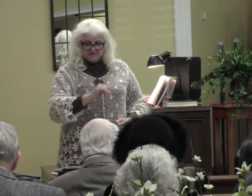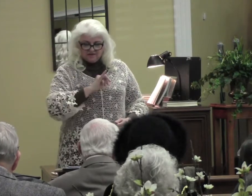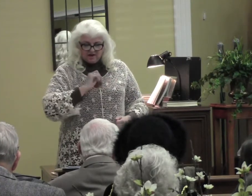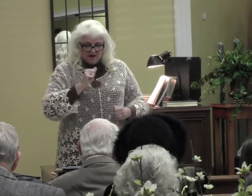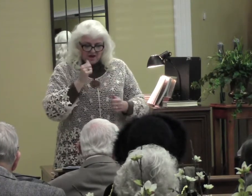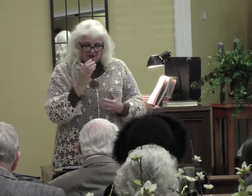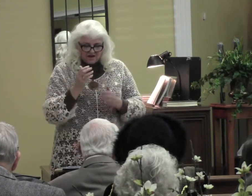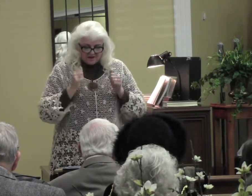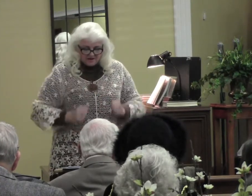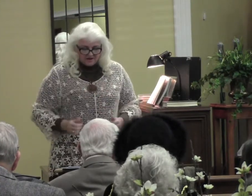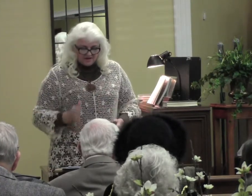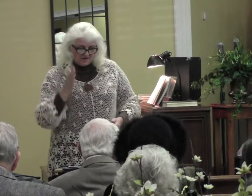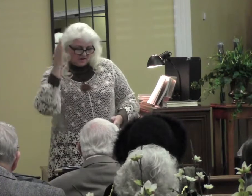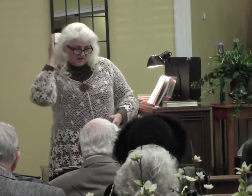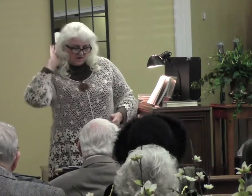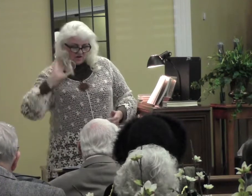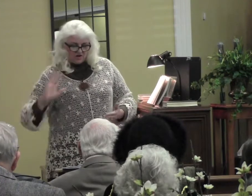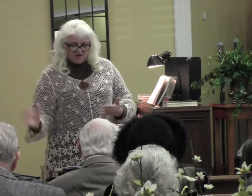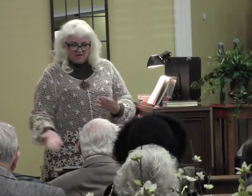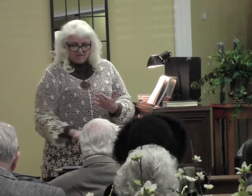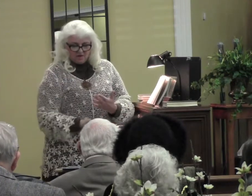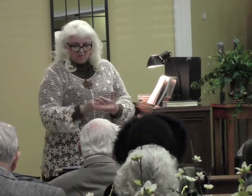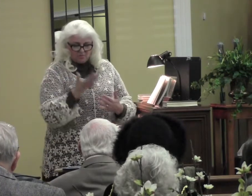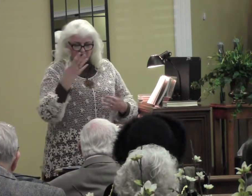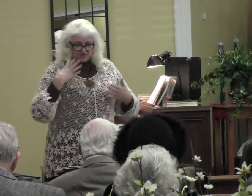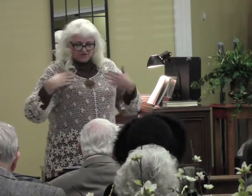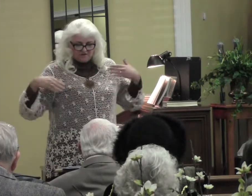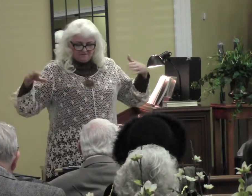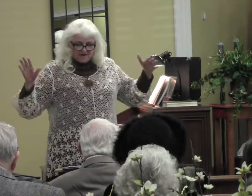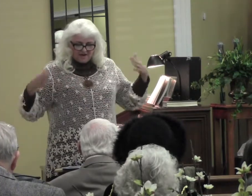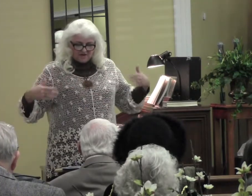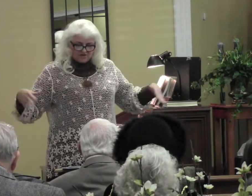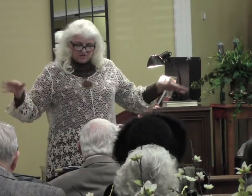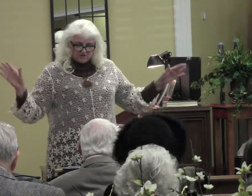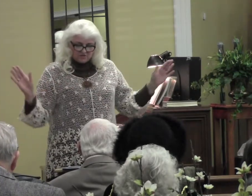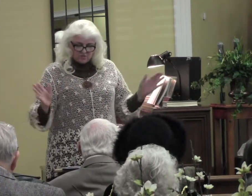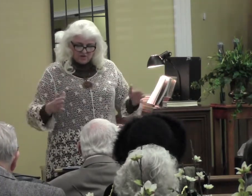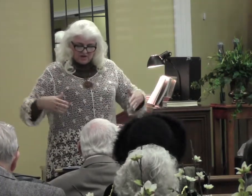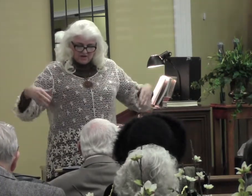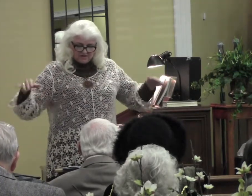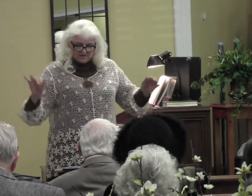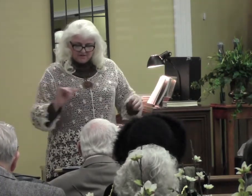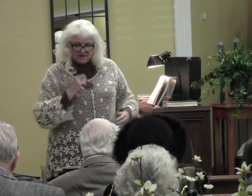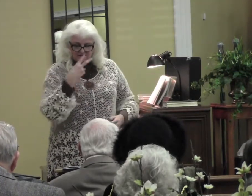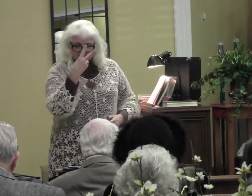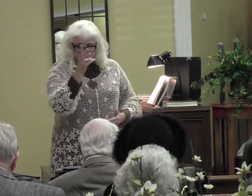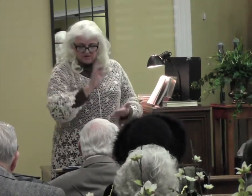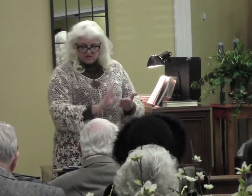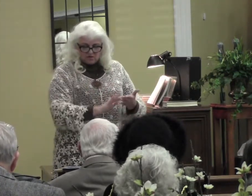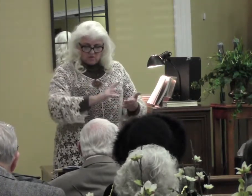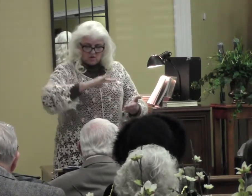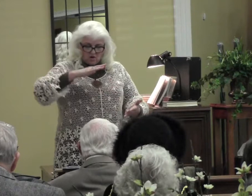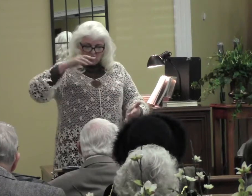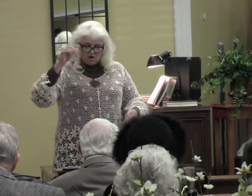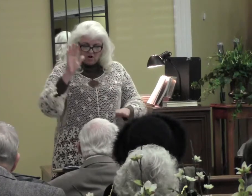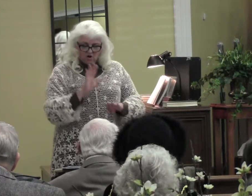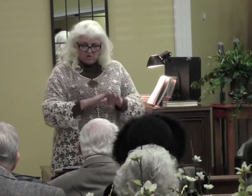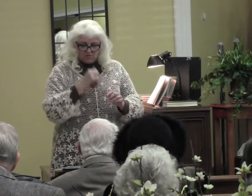I can hear the rush of angels' wings. I see glory